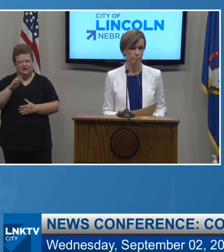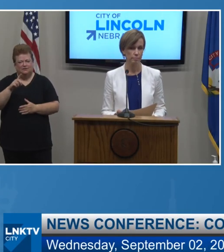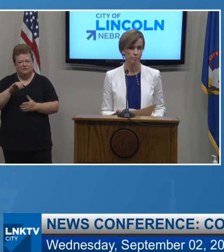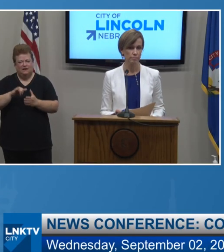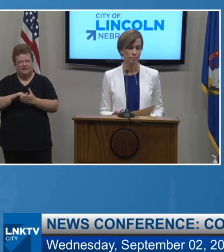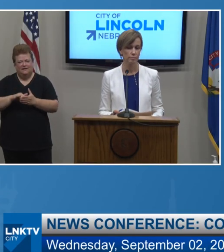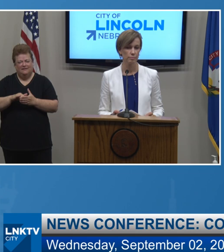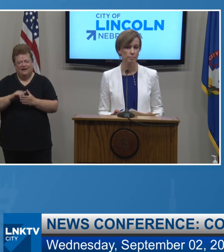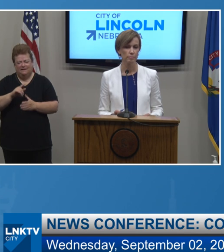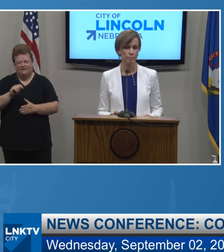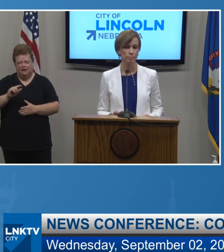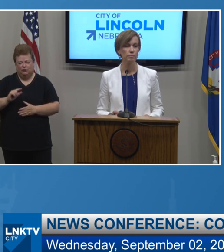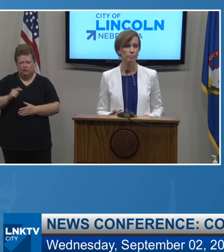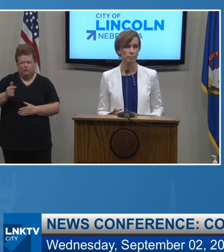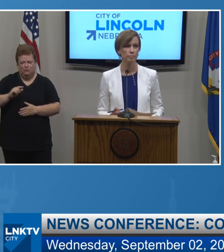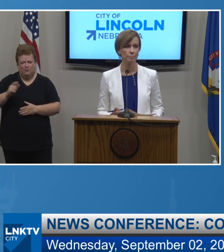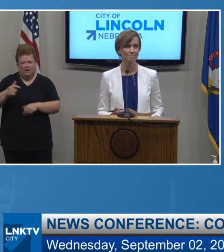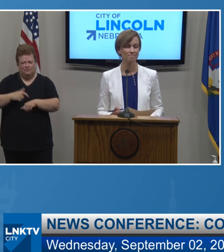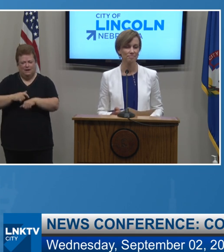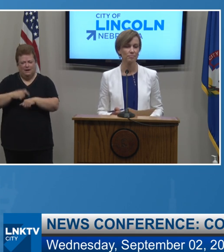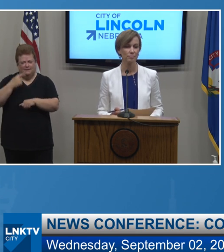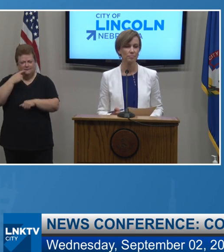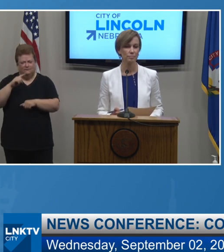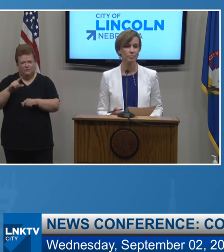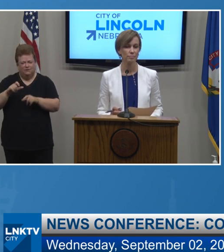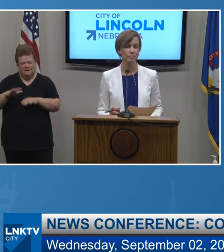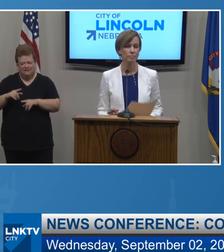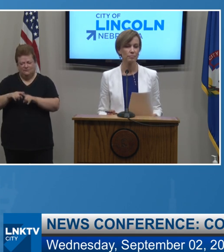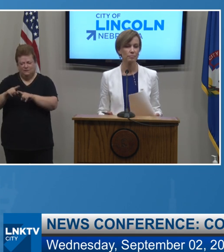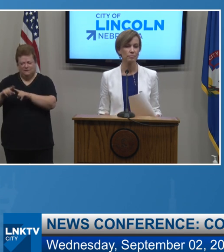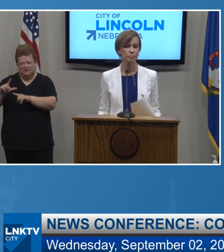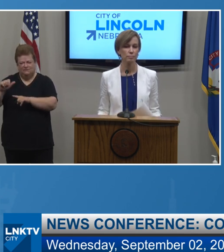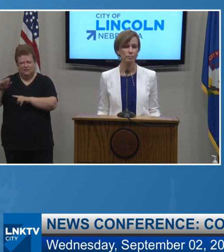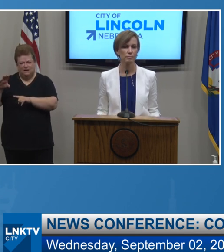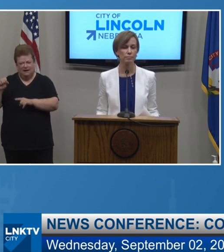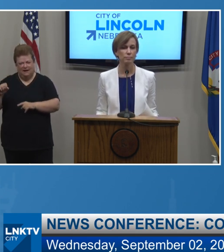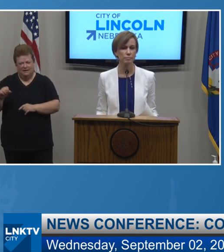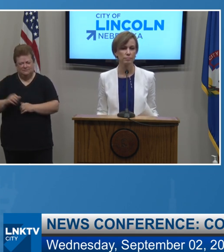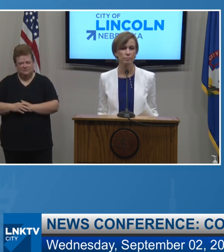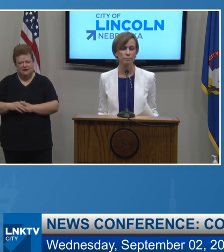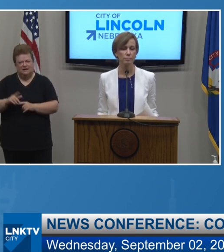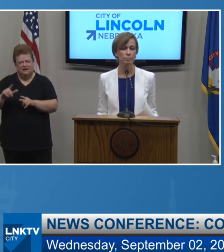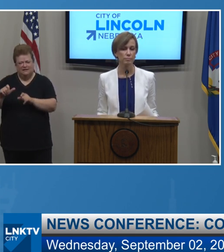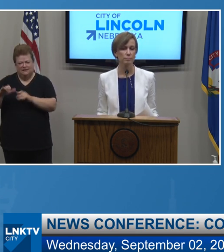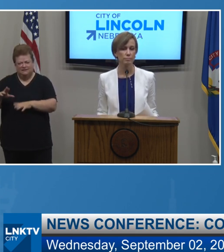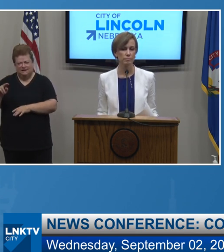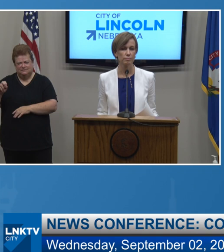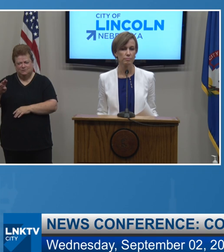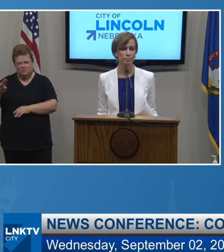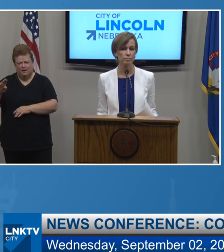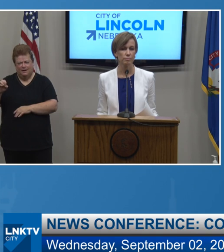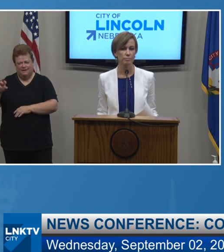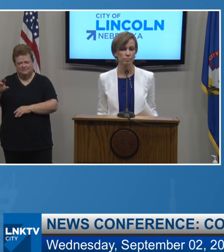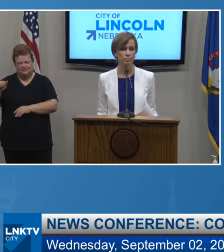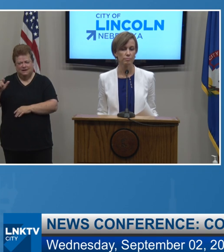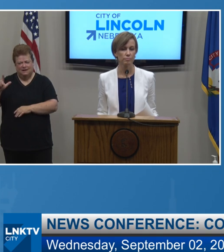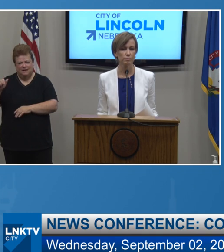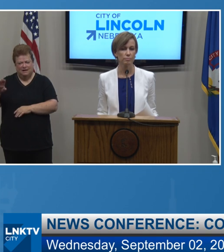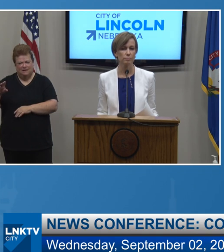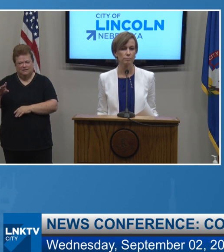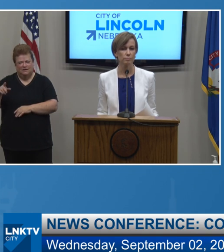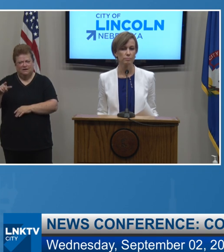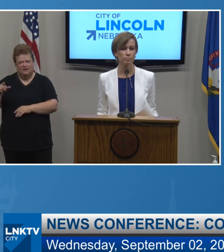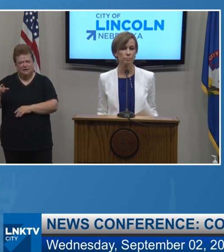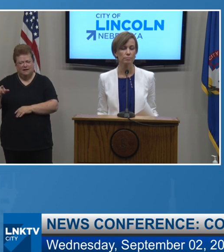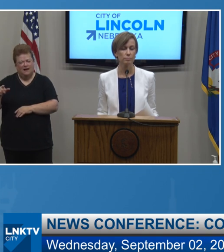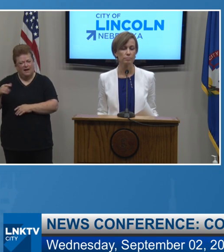average turnaround time for tests by various labs, and looks like the Test Nebraska lab has been having